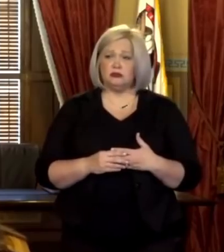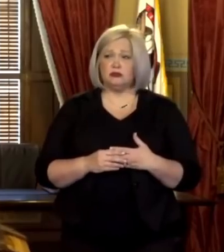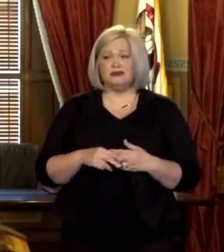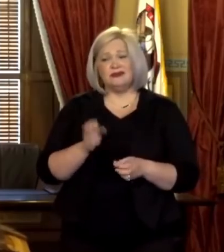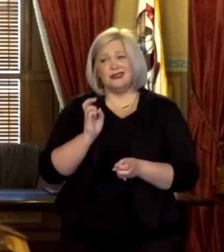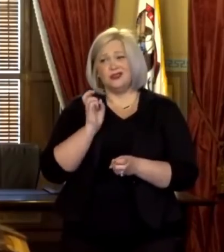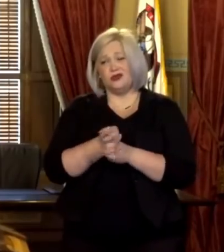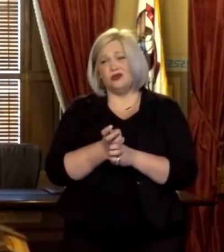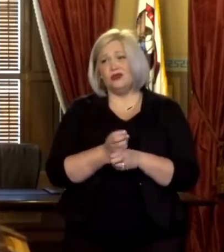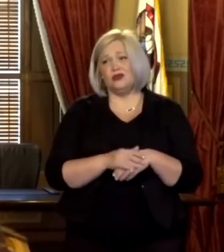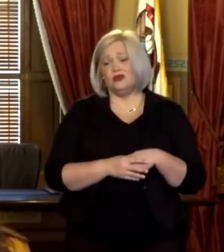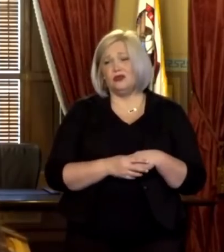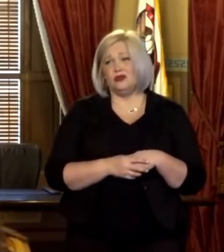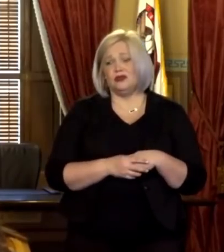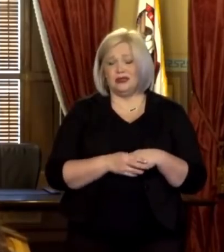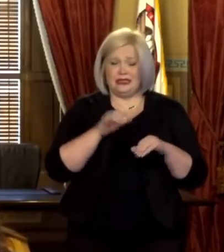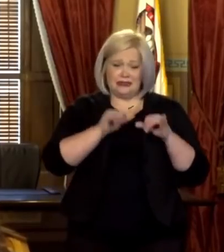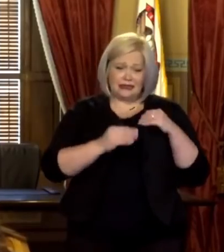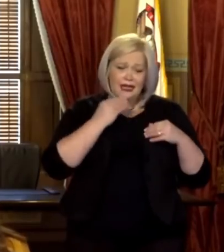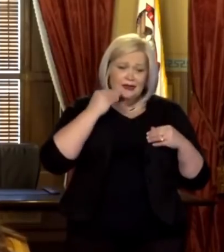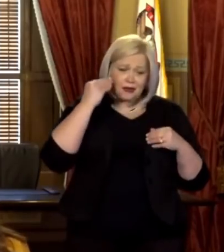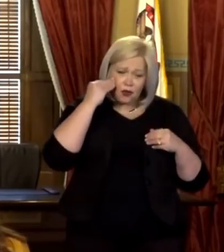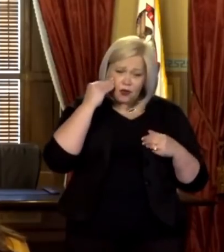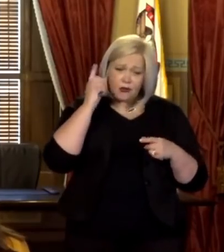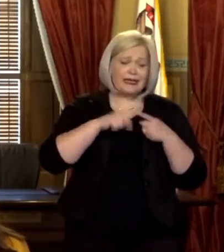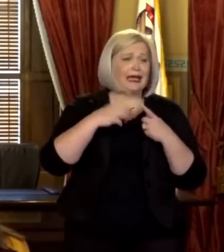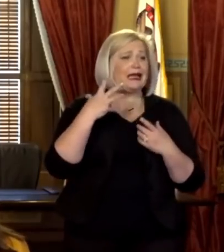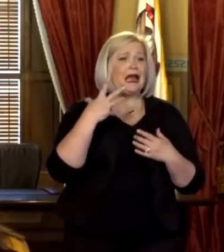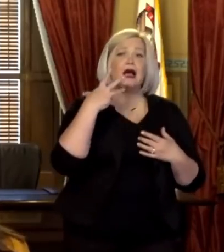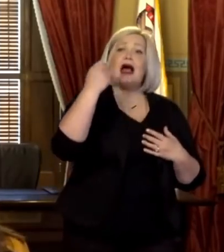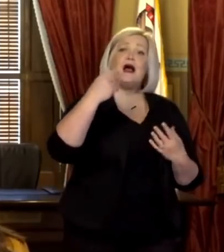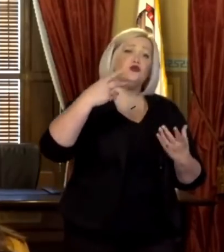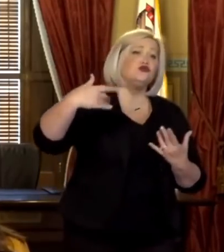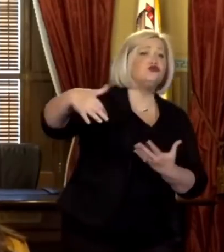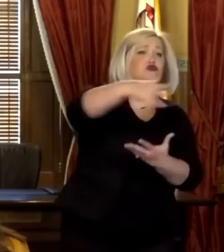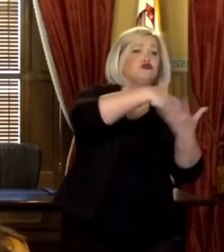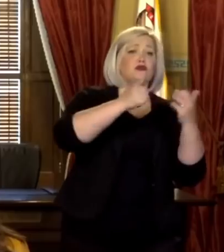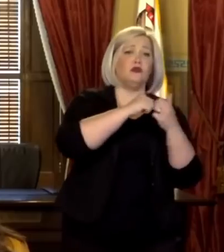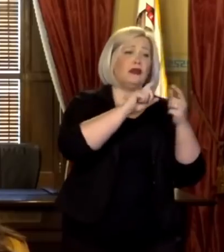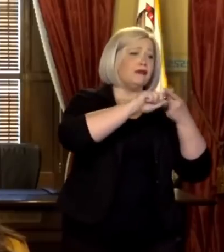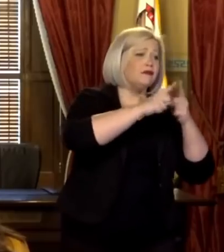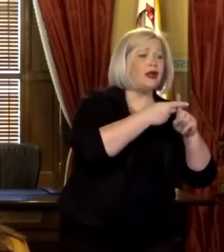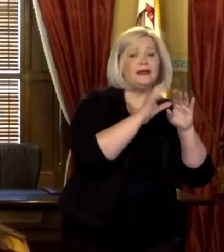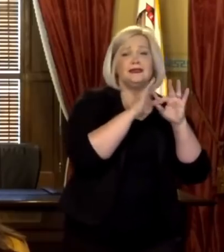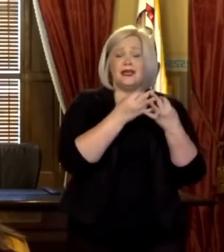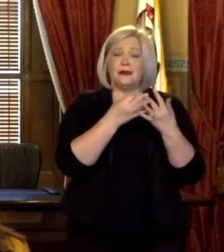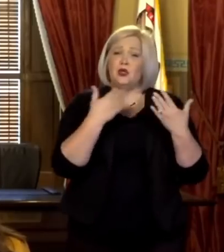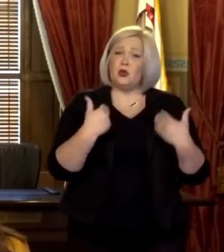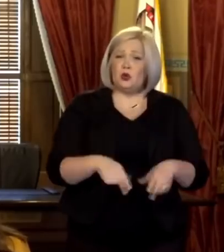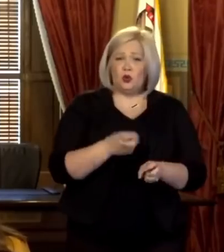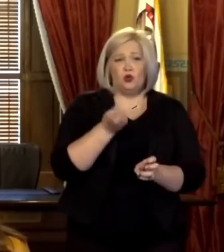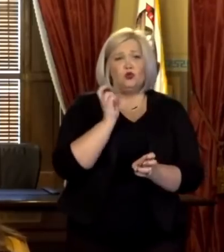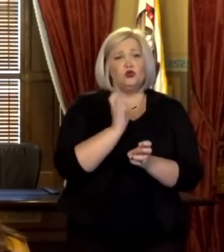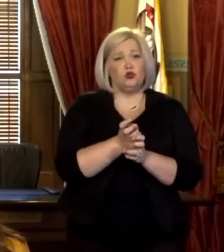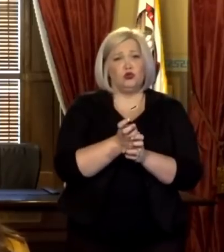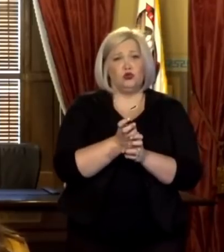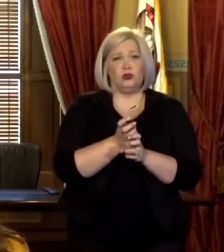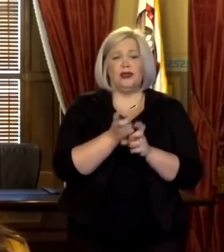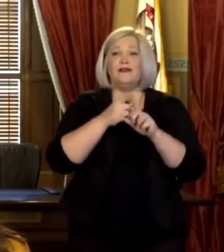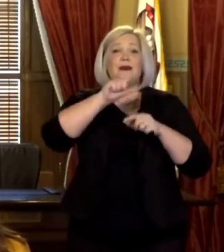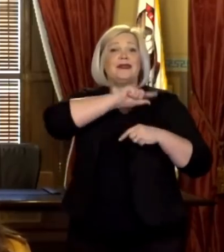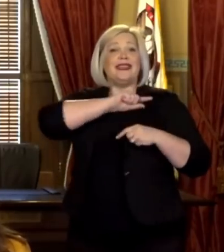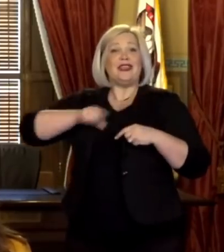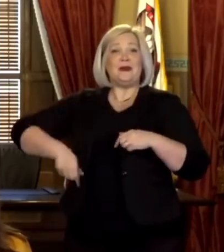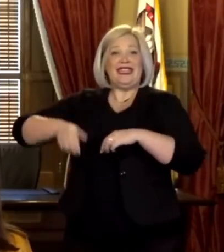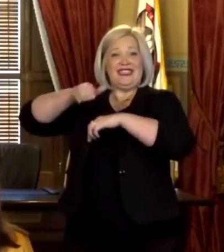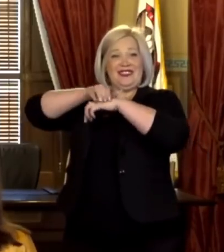it's hard. And being at home and not being able to get out and to be with friends and family is hard. From the Queen of England,